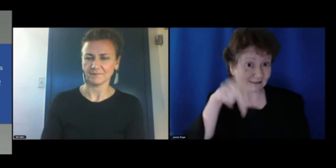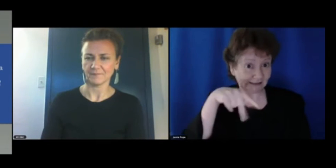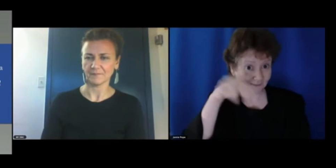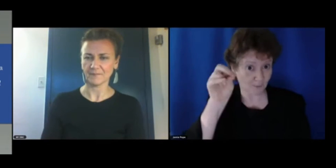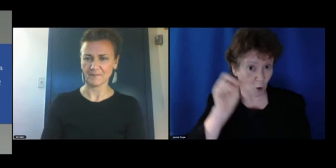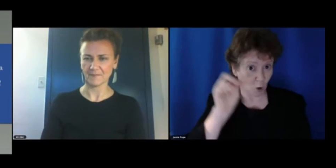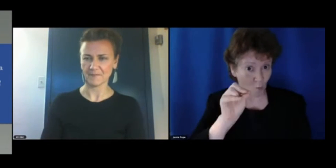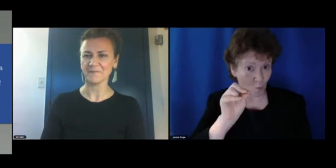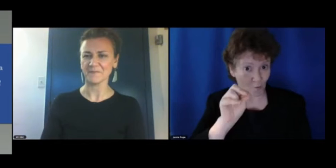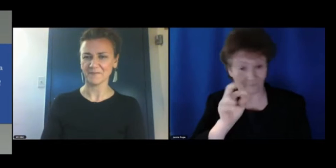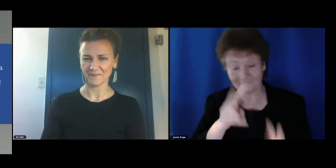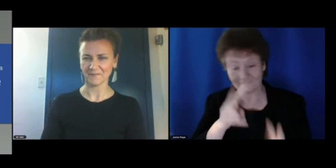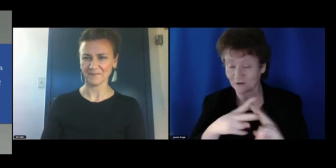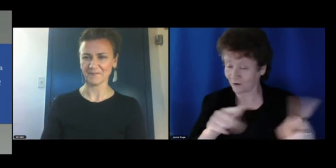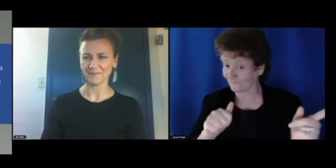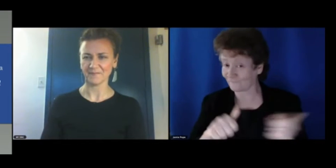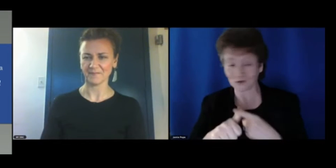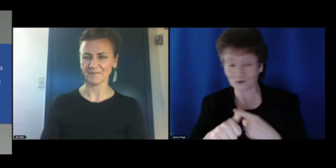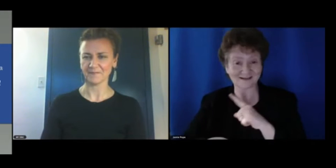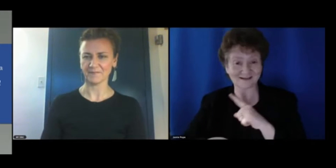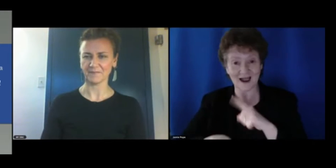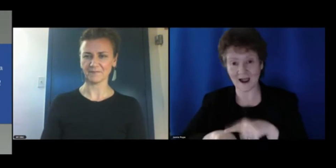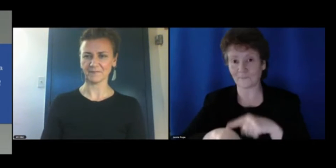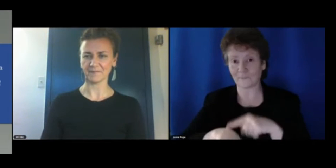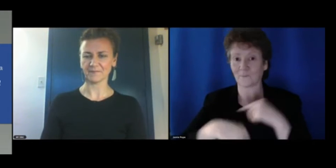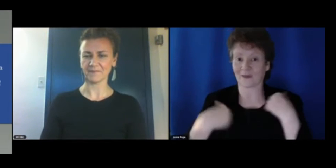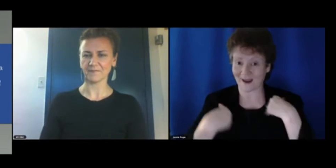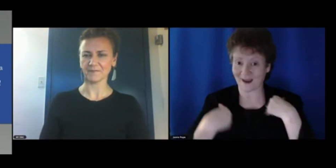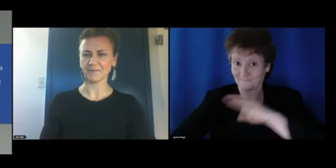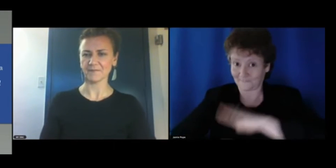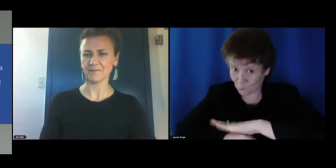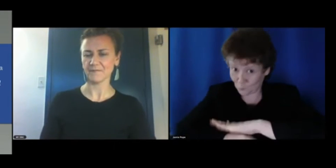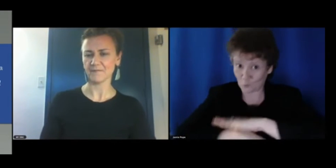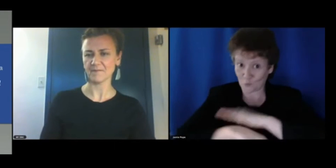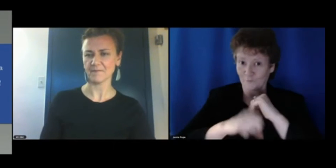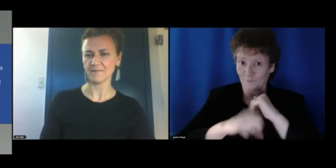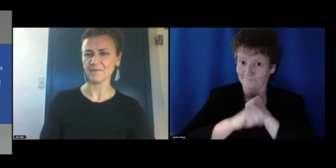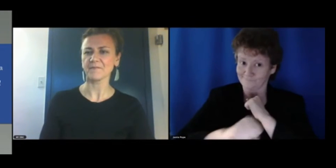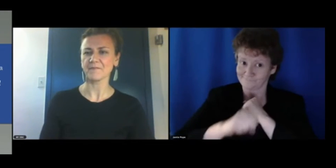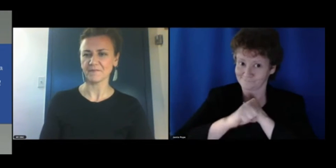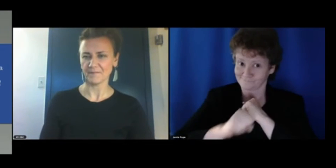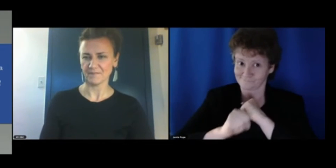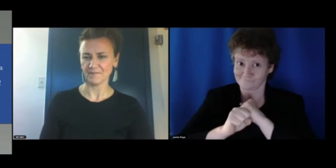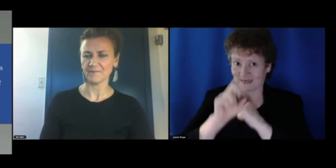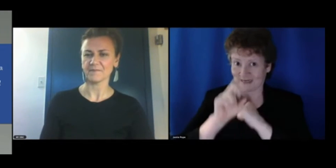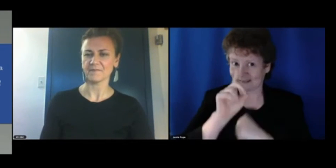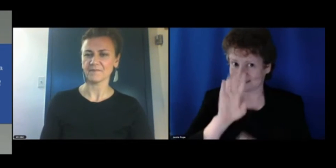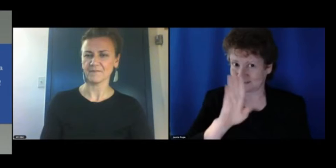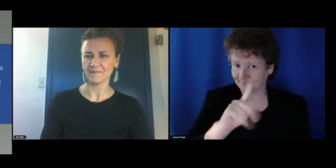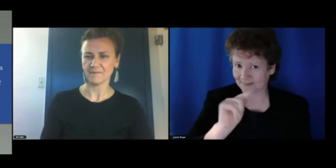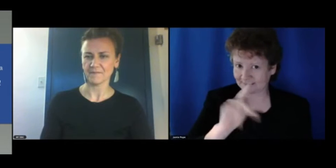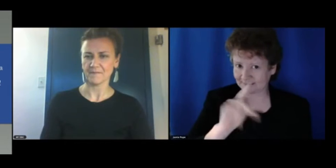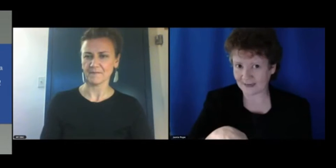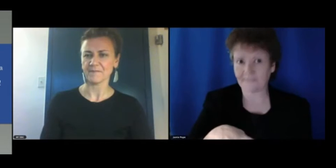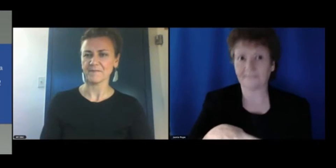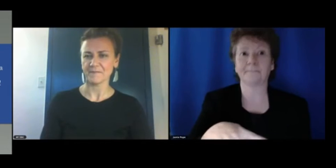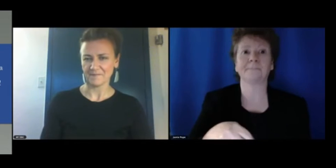And Jamie says, yes, we're going to have the first international deafblind expo.